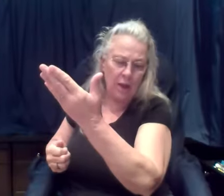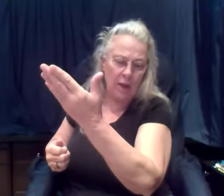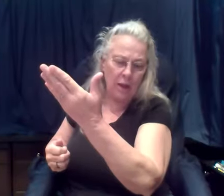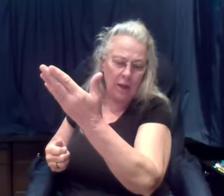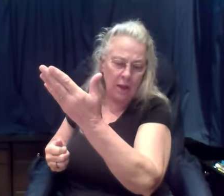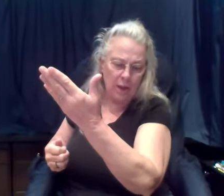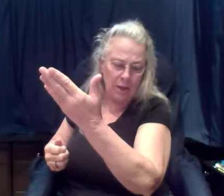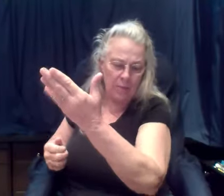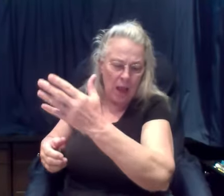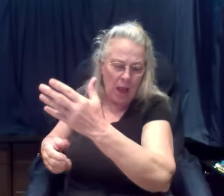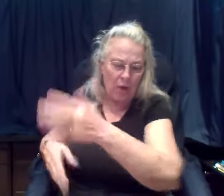thee.